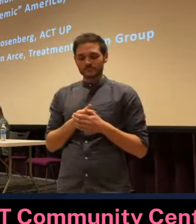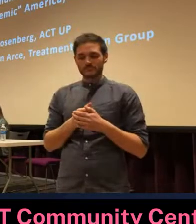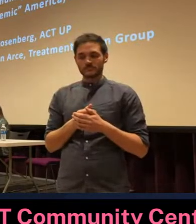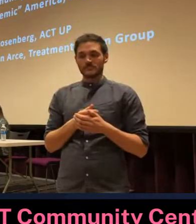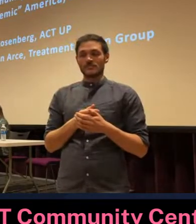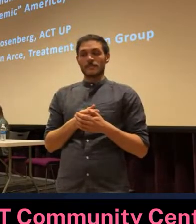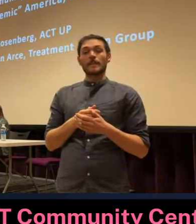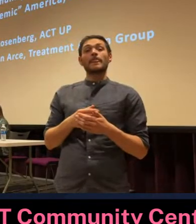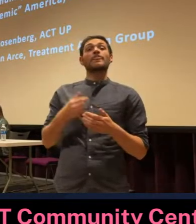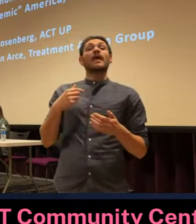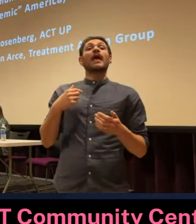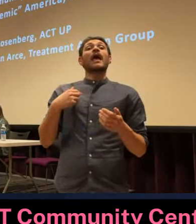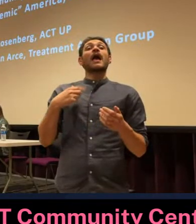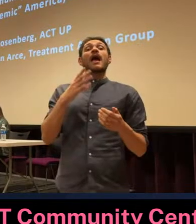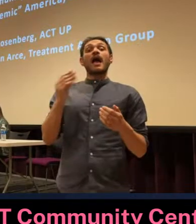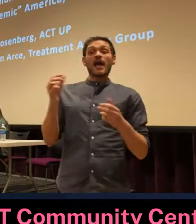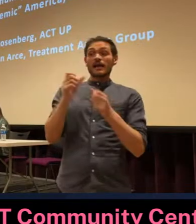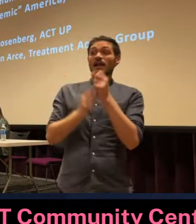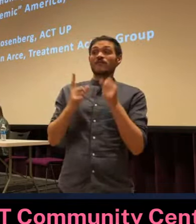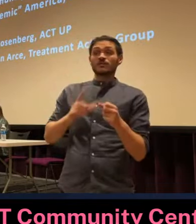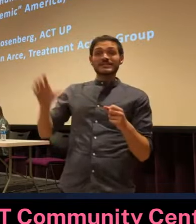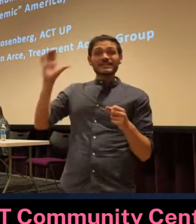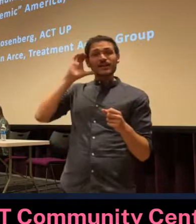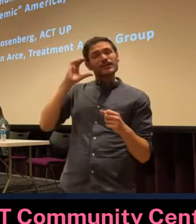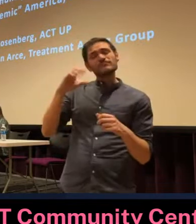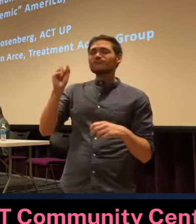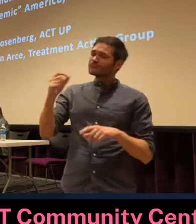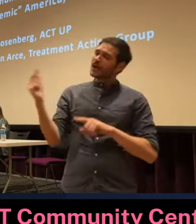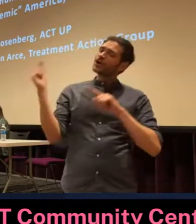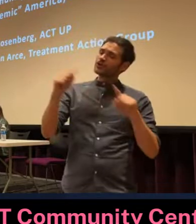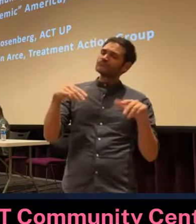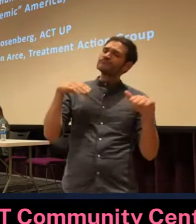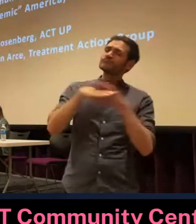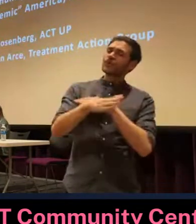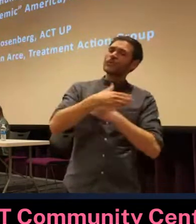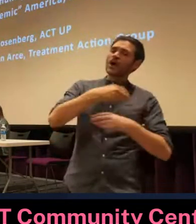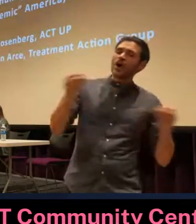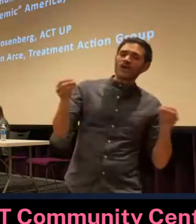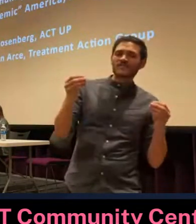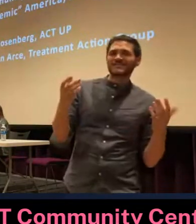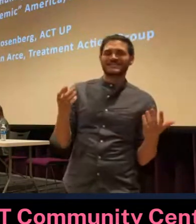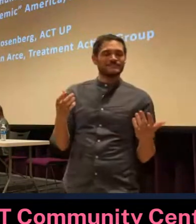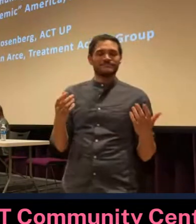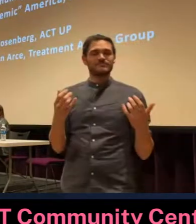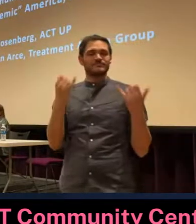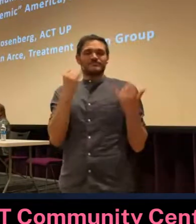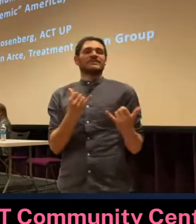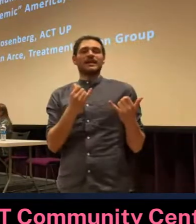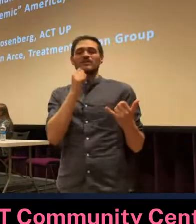my office and we'll talk about it. It's no longer you're doing this call alone.